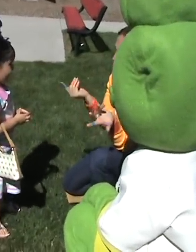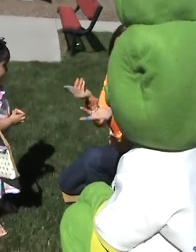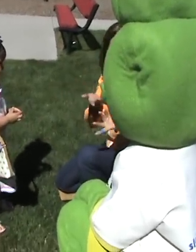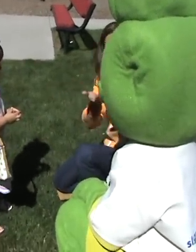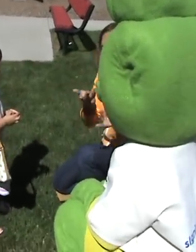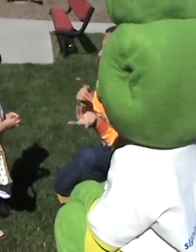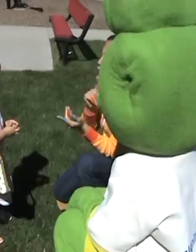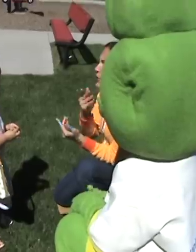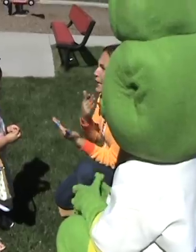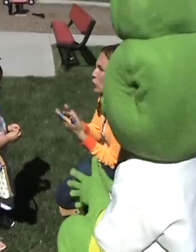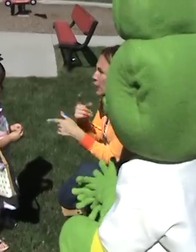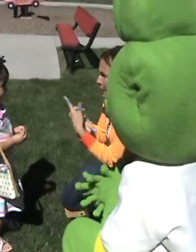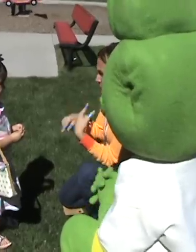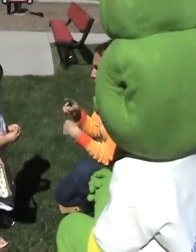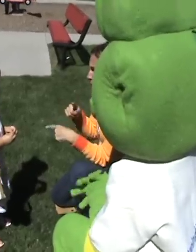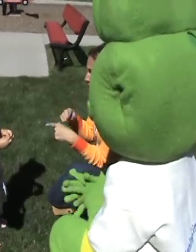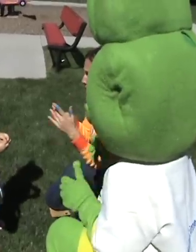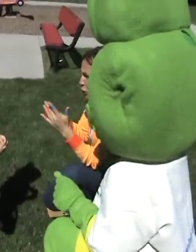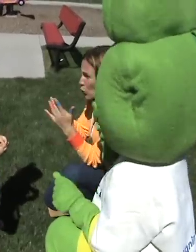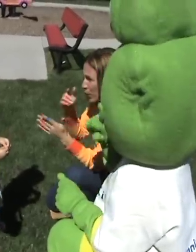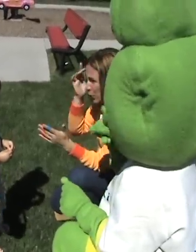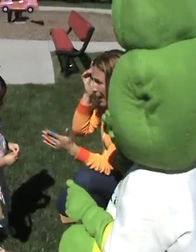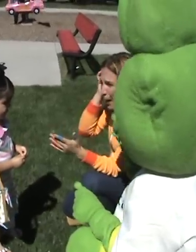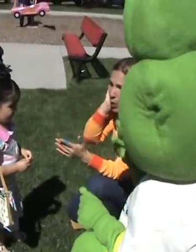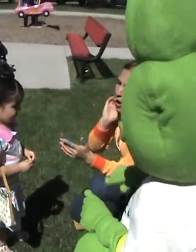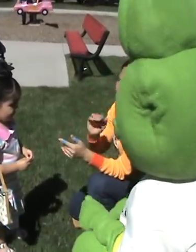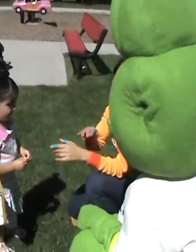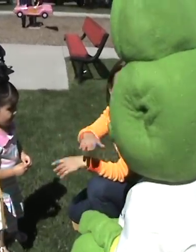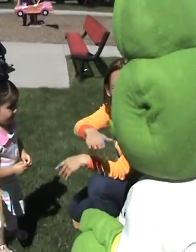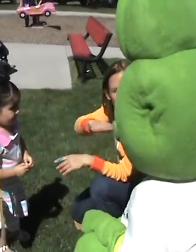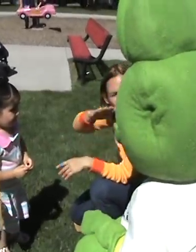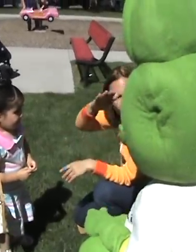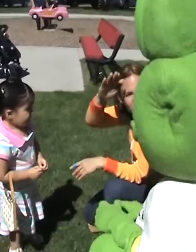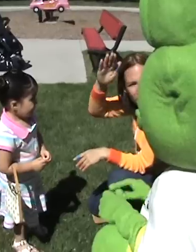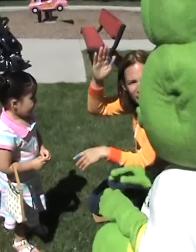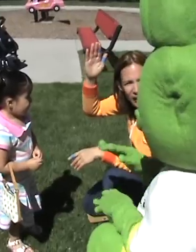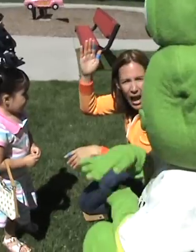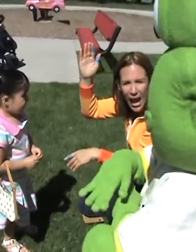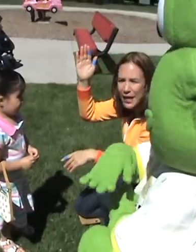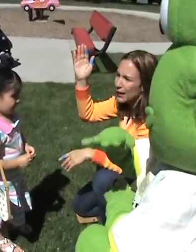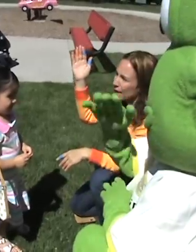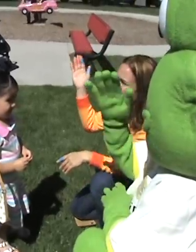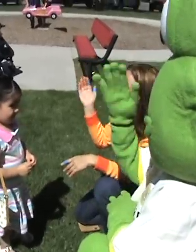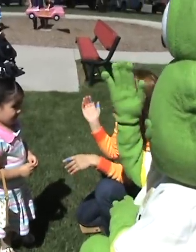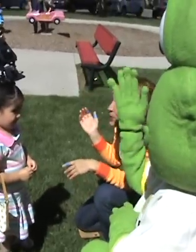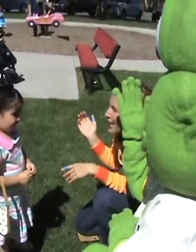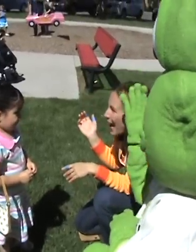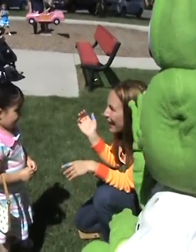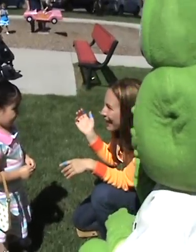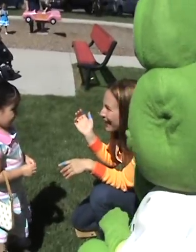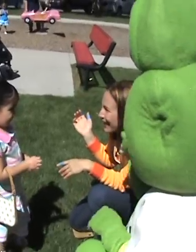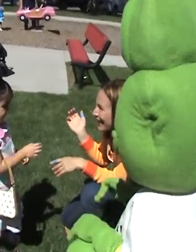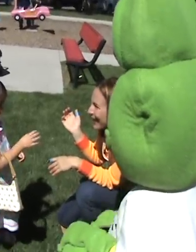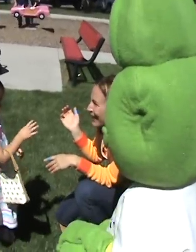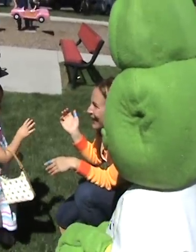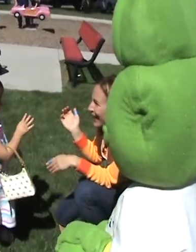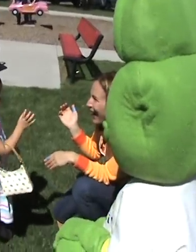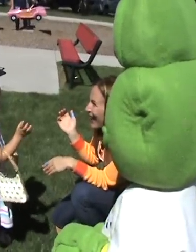sky. Hopkins is really good at signing. He's showing you how. Hopkins, can you show her how to sign sky? Can you do sky?